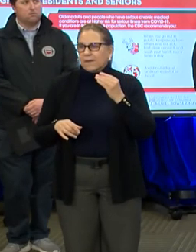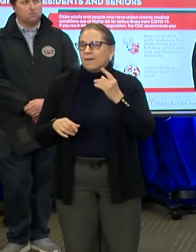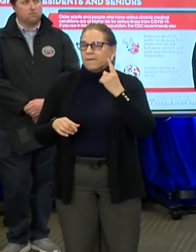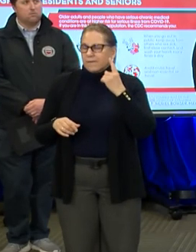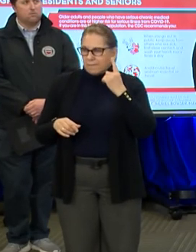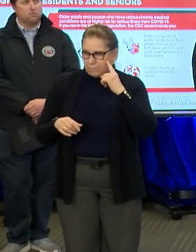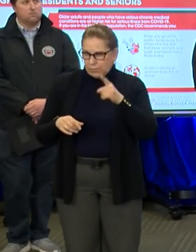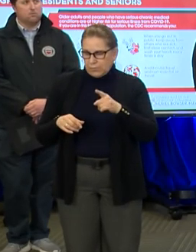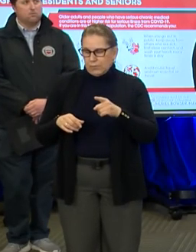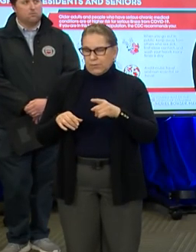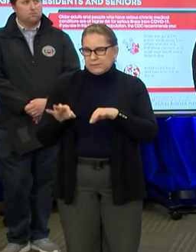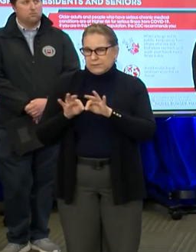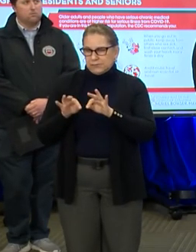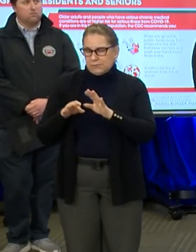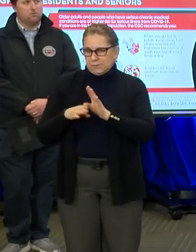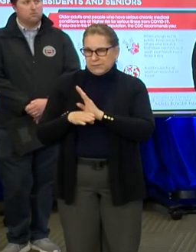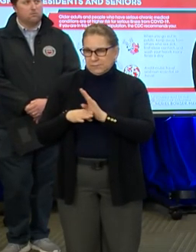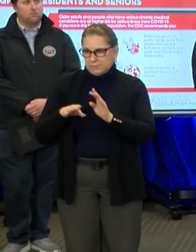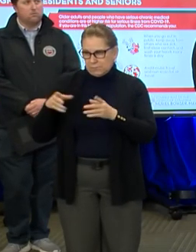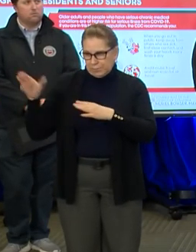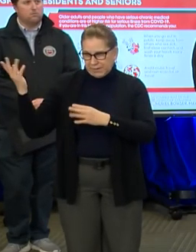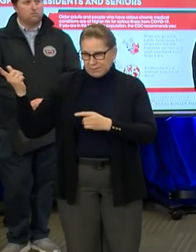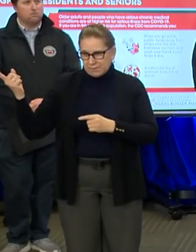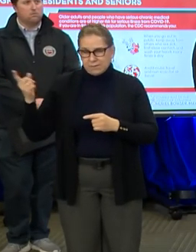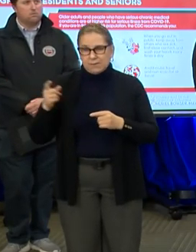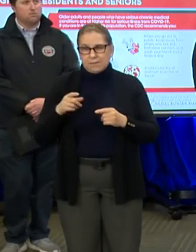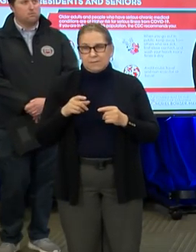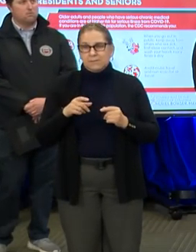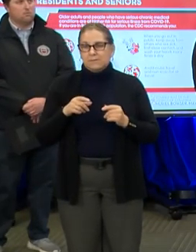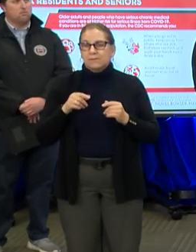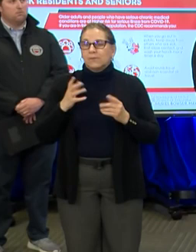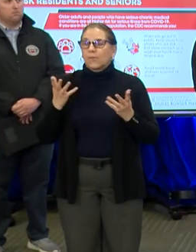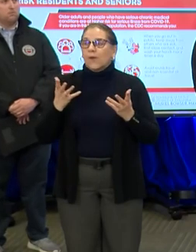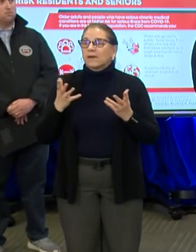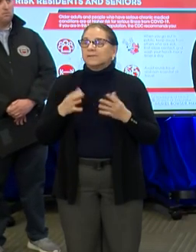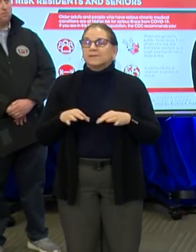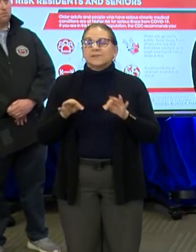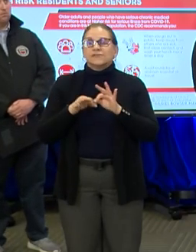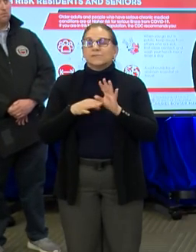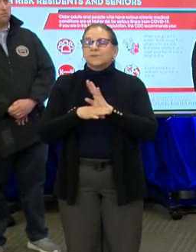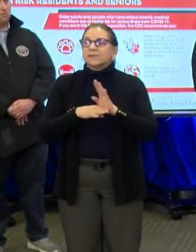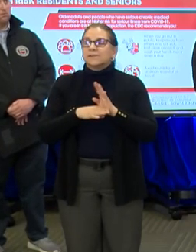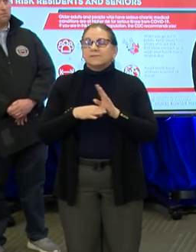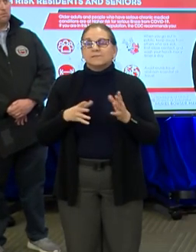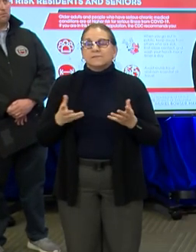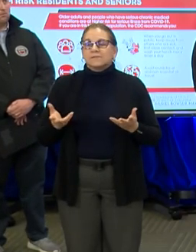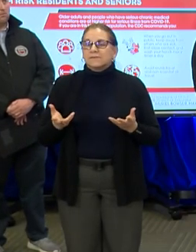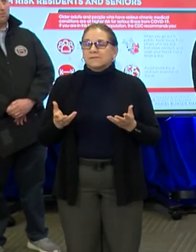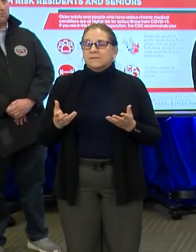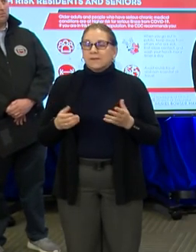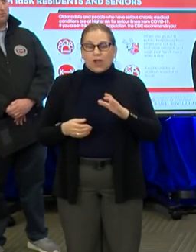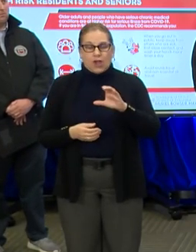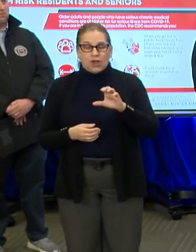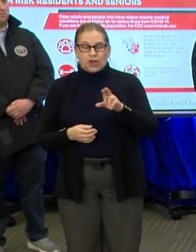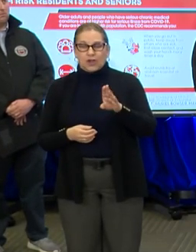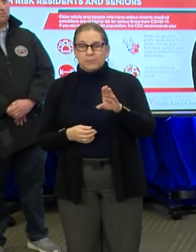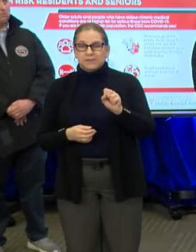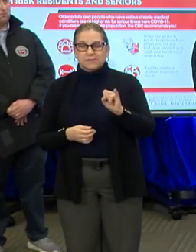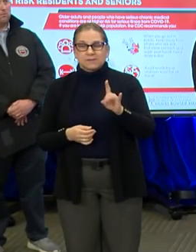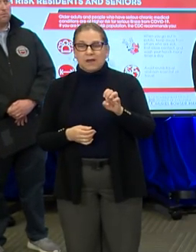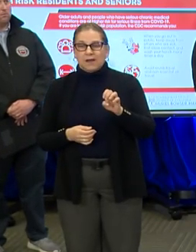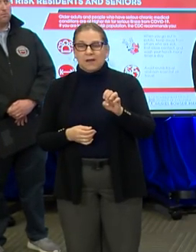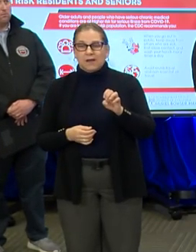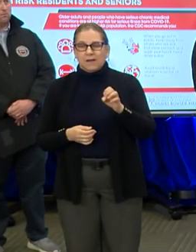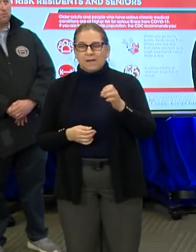And so we are only allowing curbside for essential businesses that provide